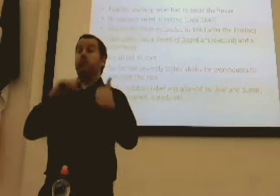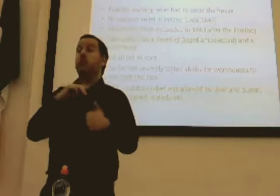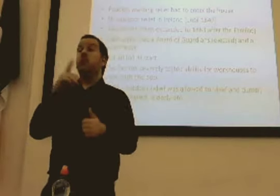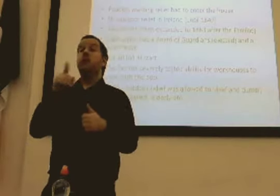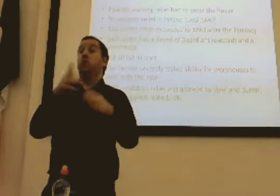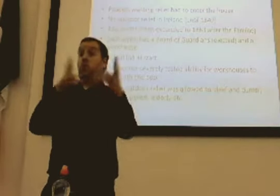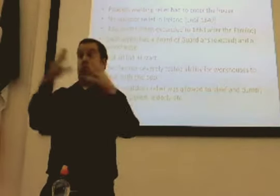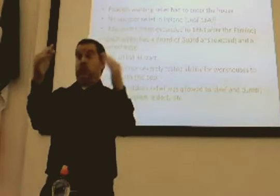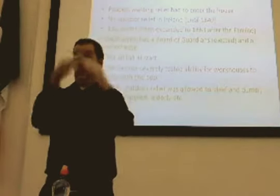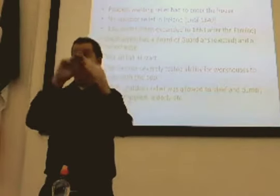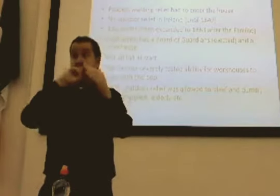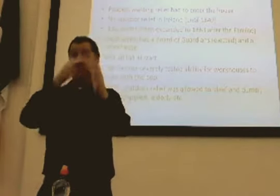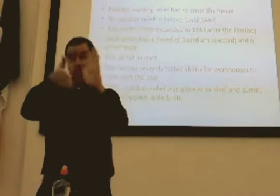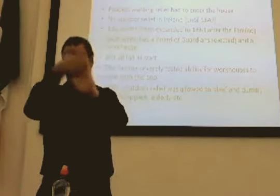Ireland.